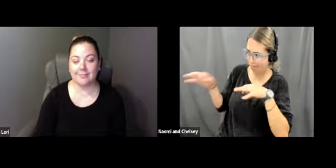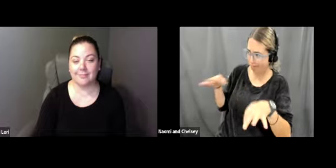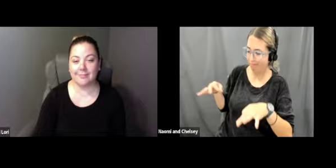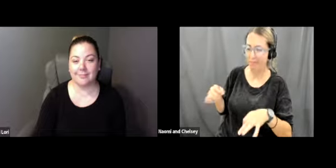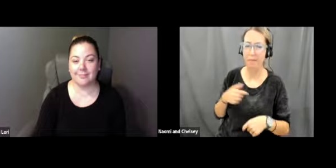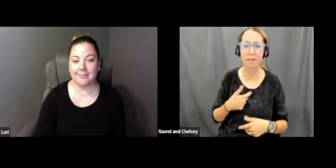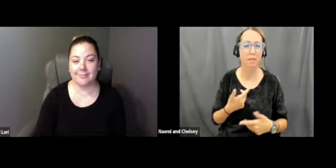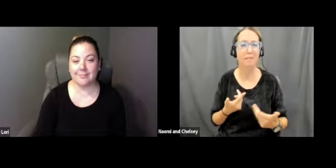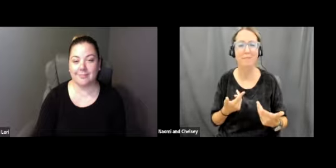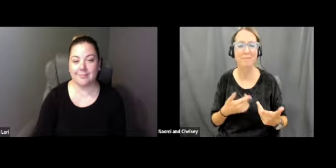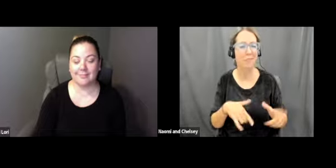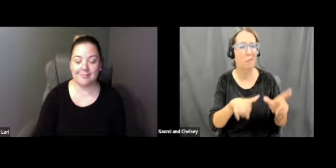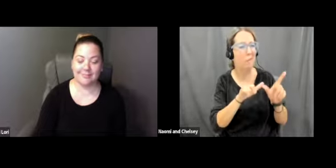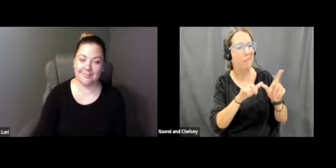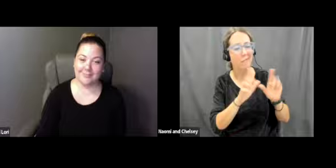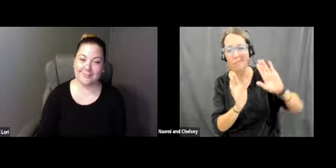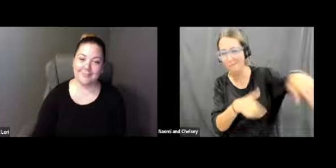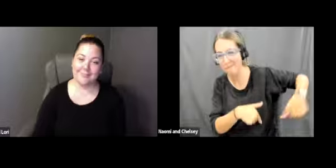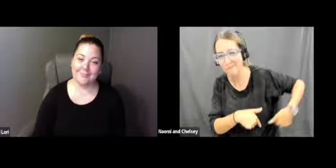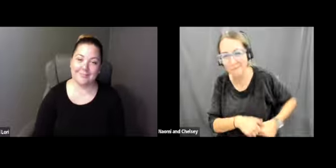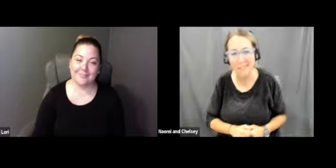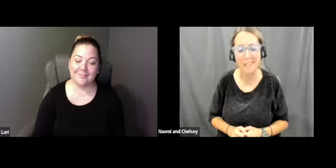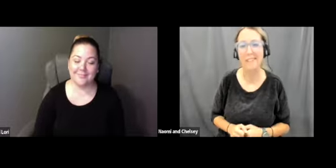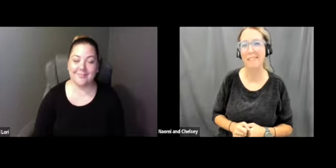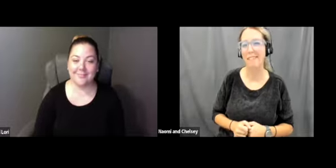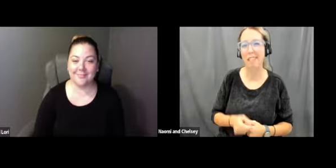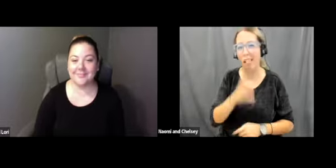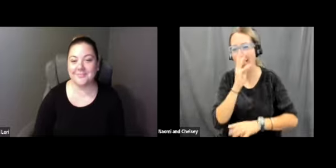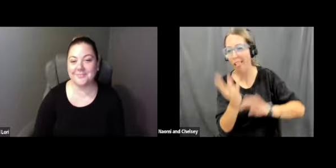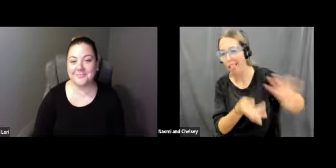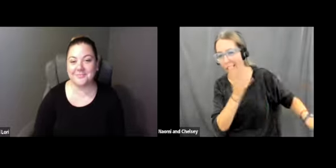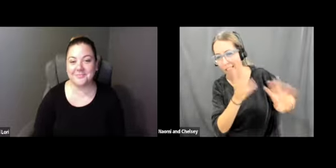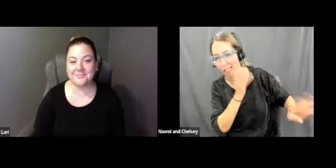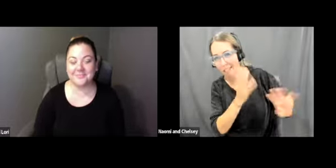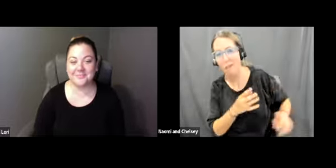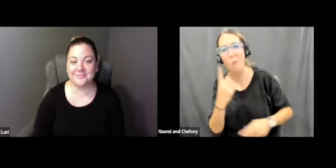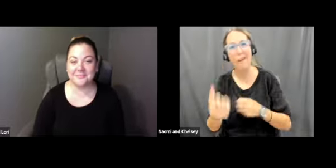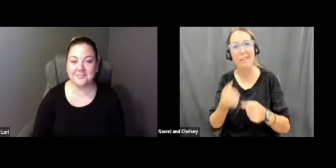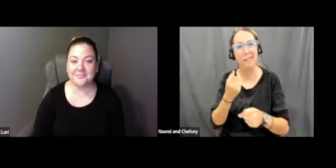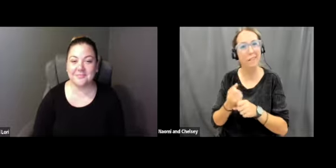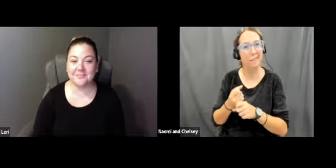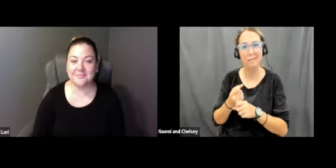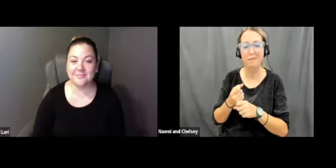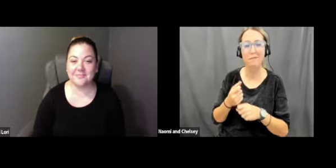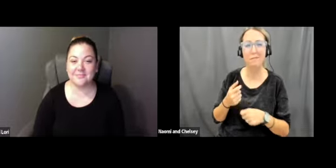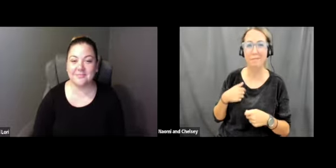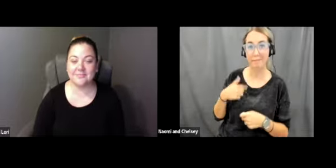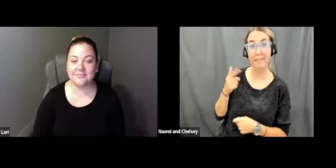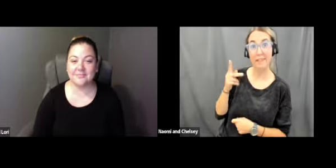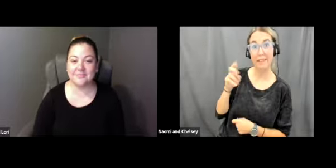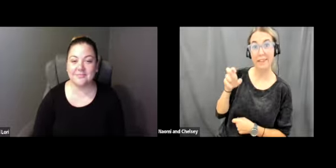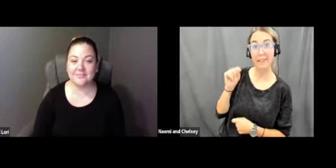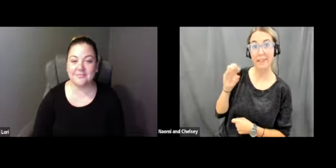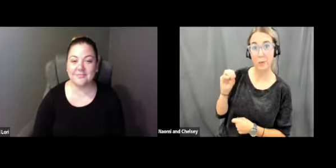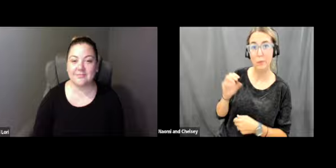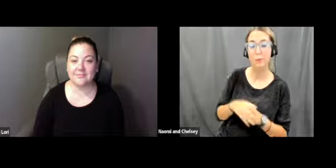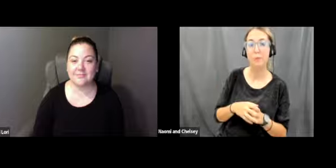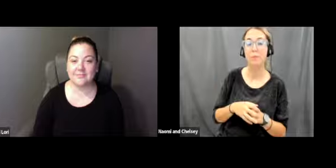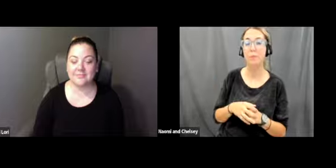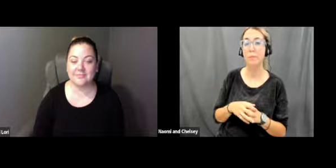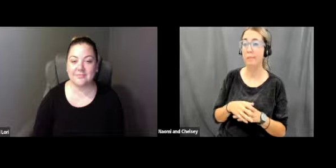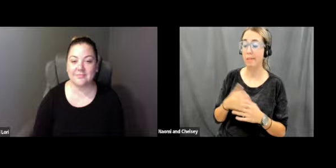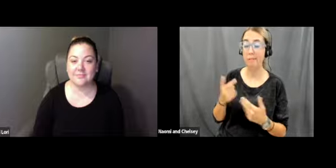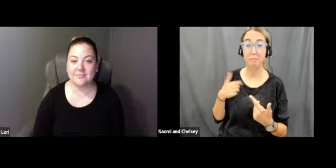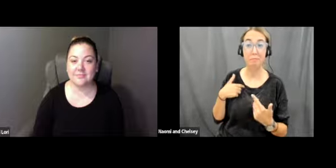I did that for like a year, and I got to the point in my life where I was like, you know what? I just